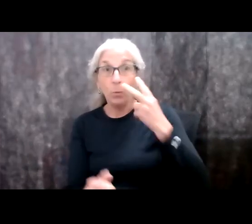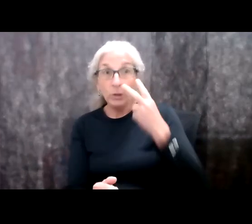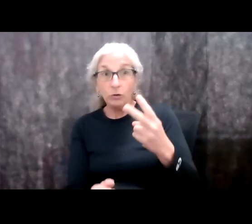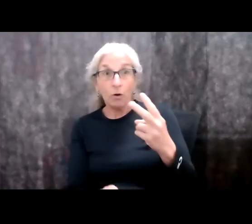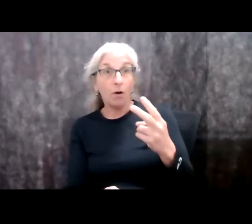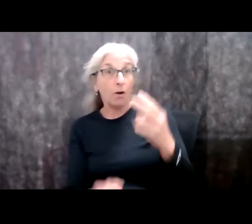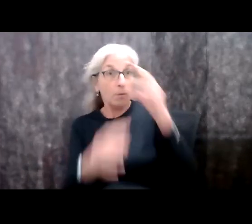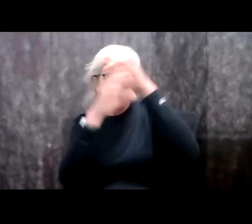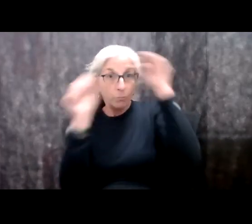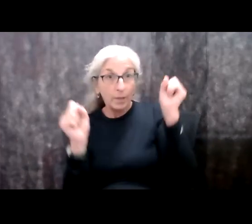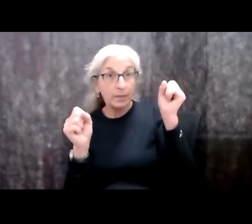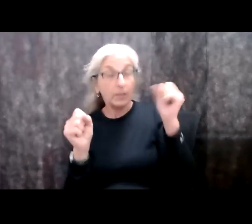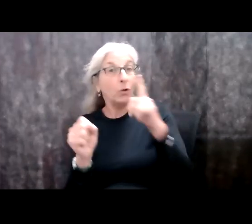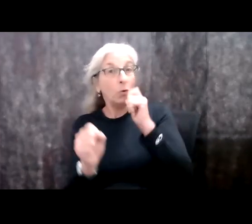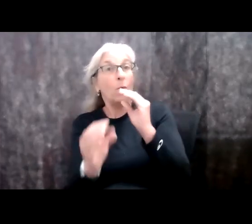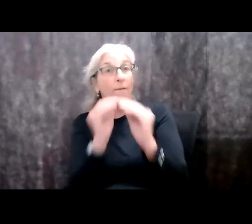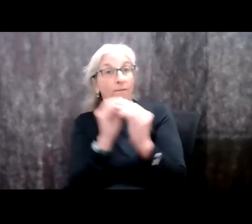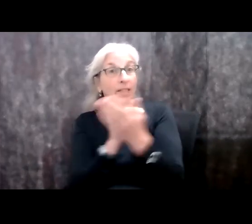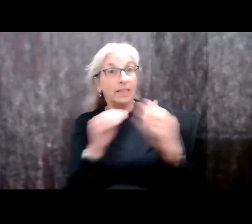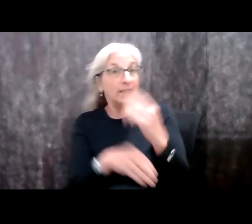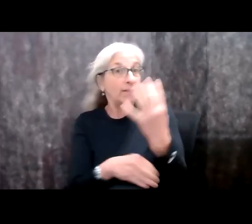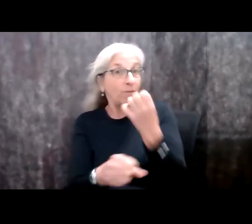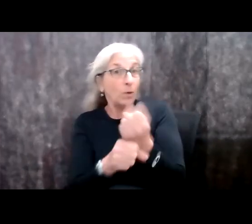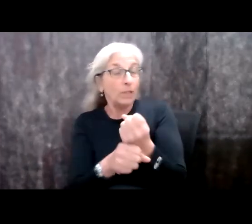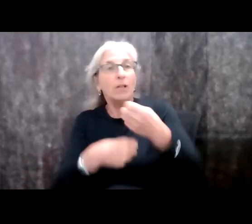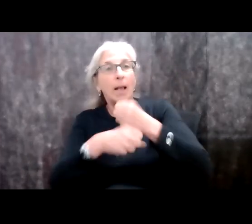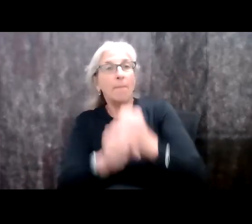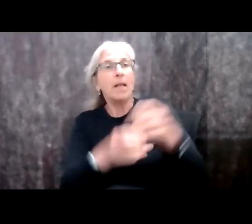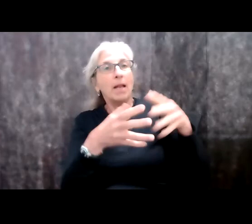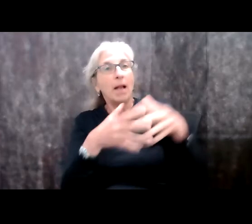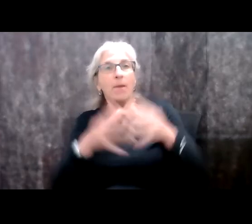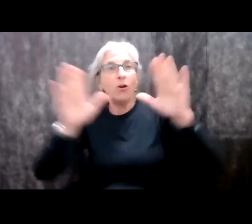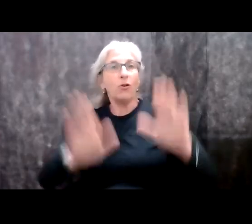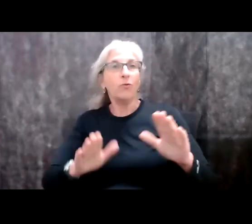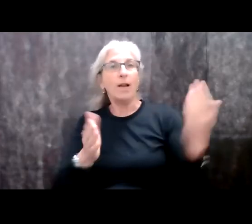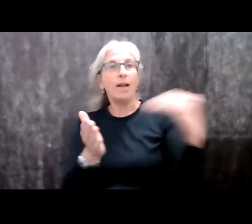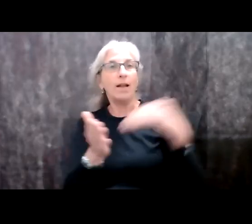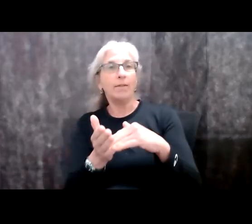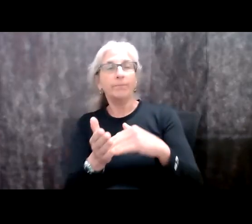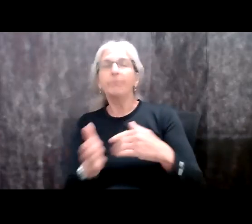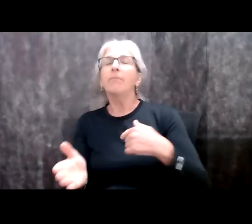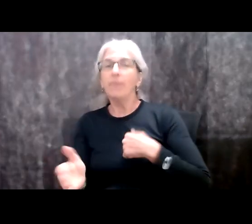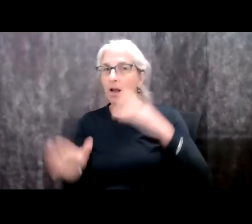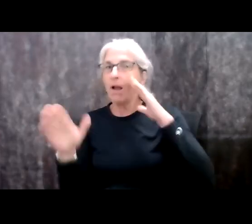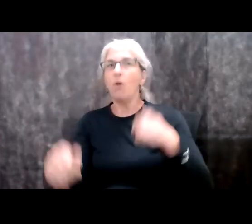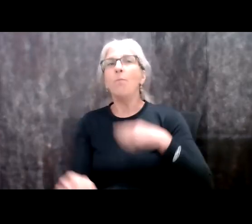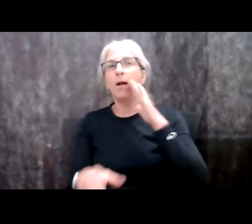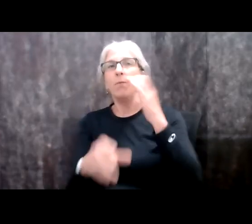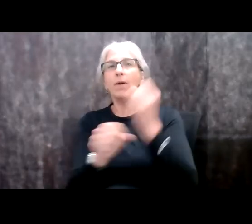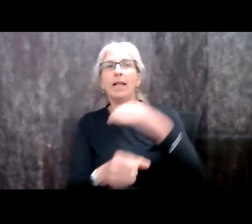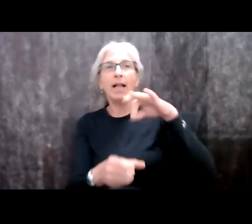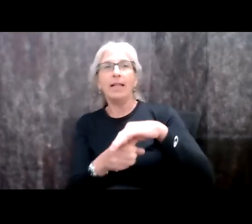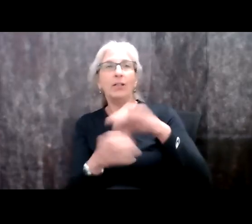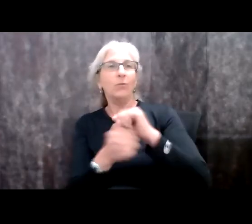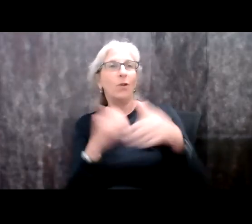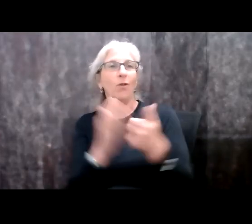again. So I look forward to earning your support and being the nominee and hopefully getting elected with all Virginians